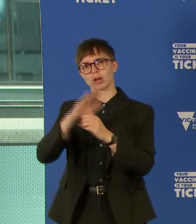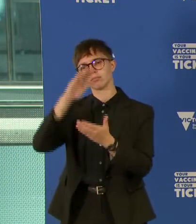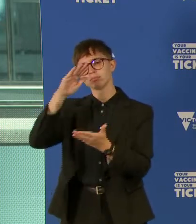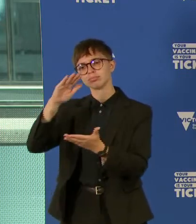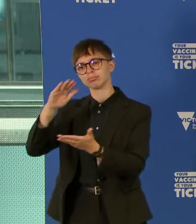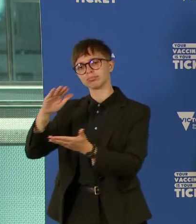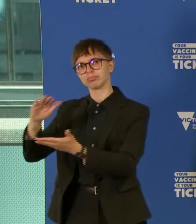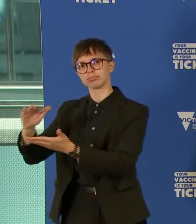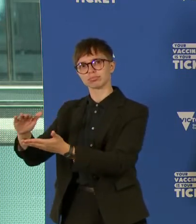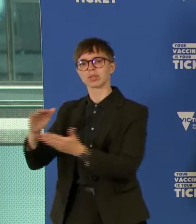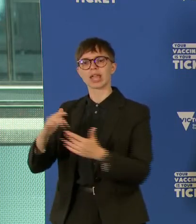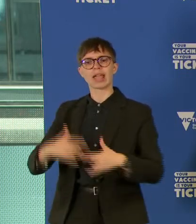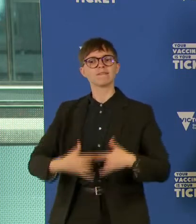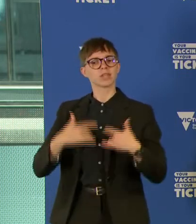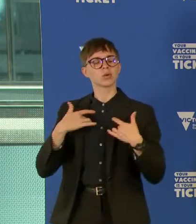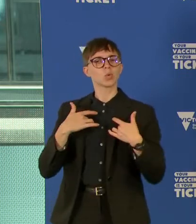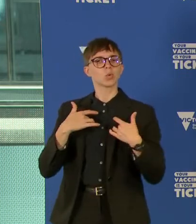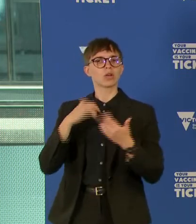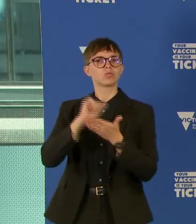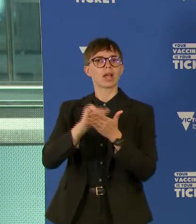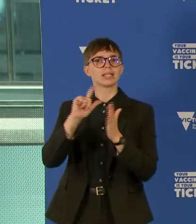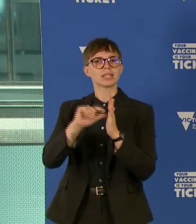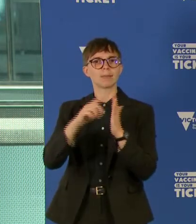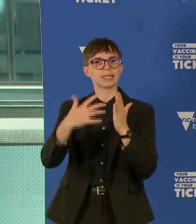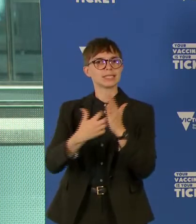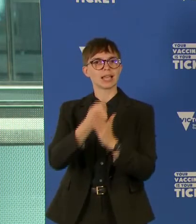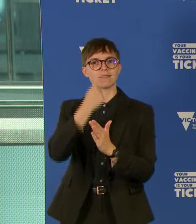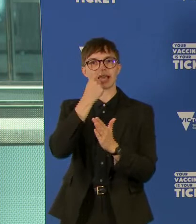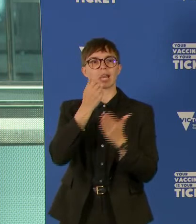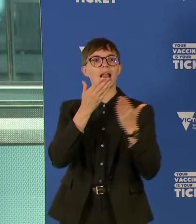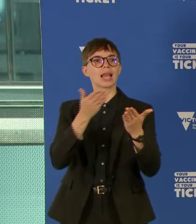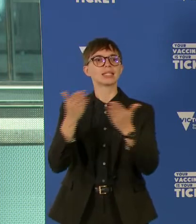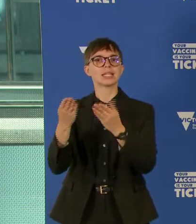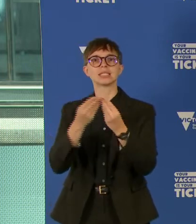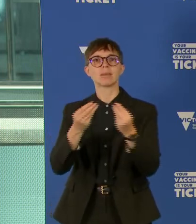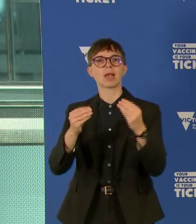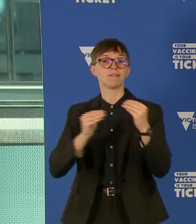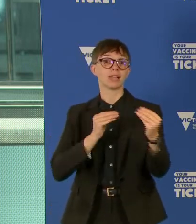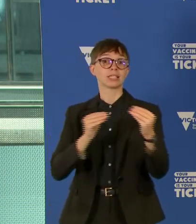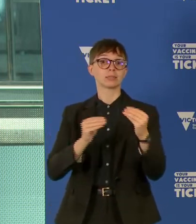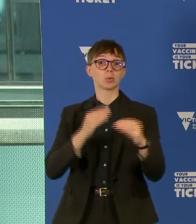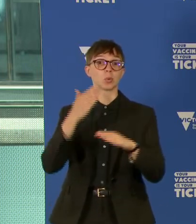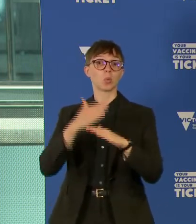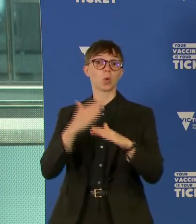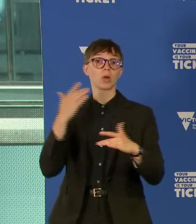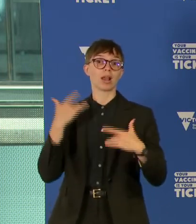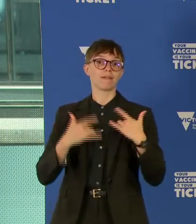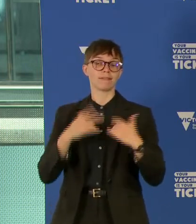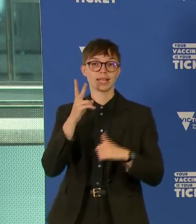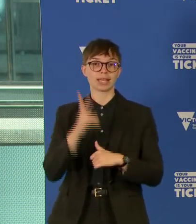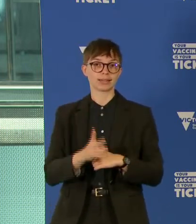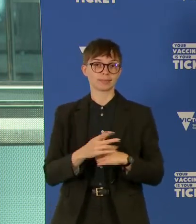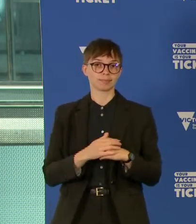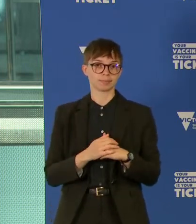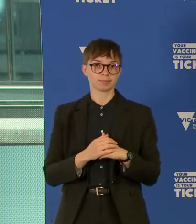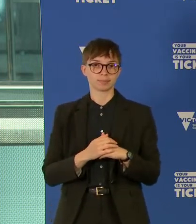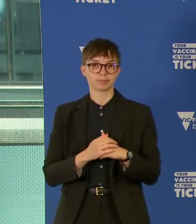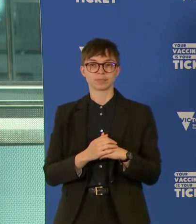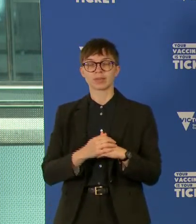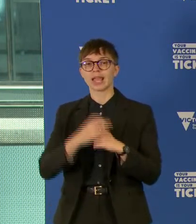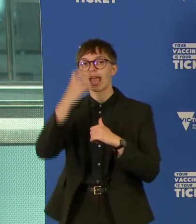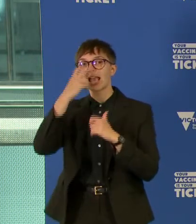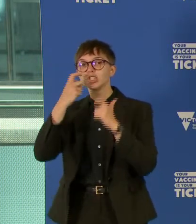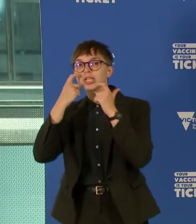same time making sure that we protect vulnerable settings and high-risk locations such as aged care,